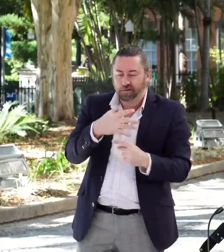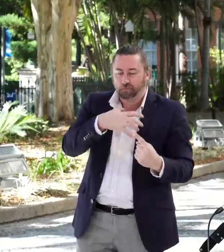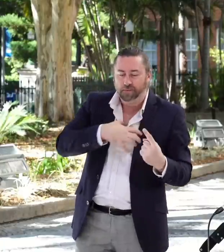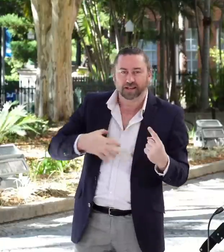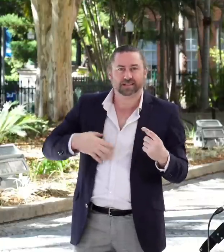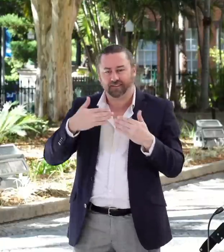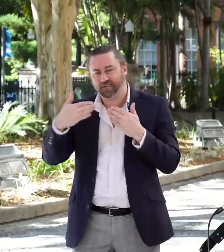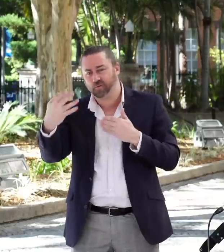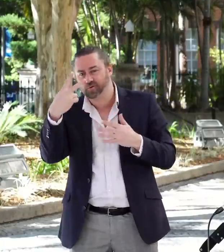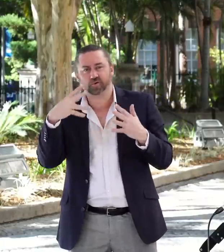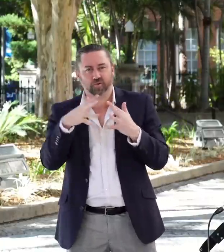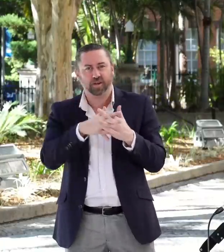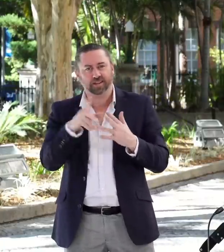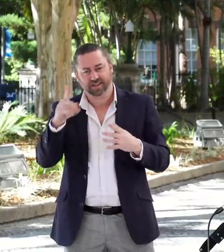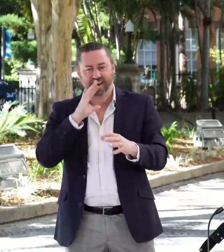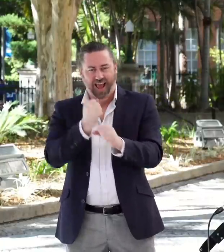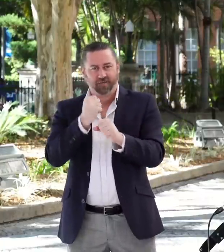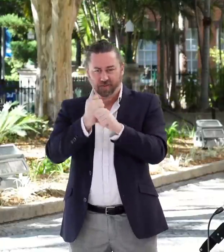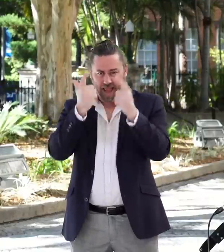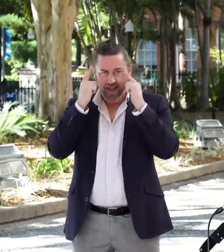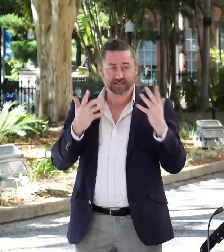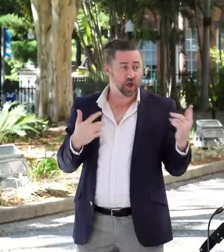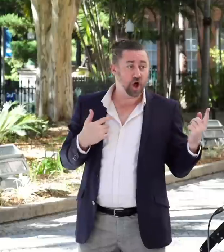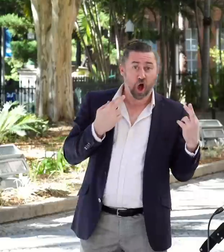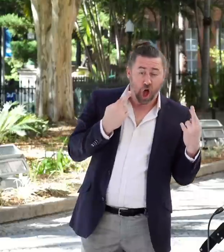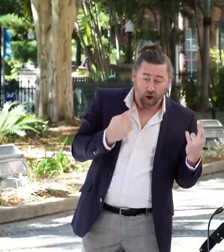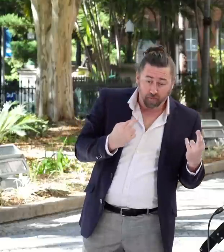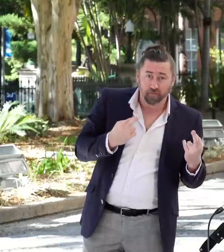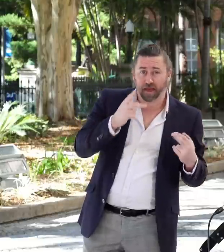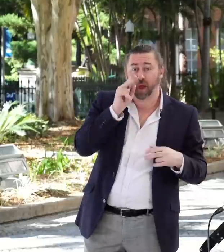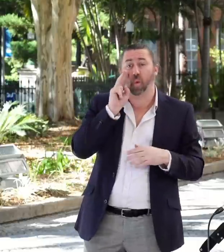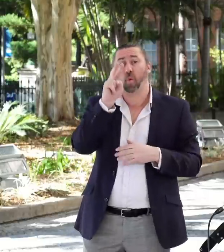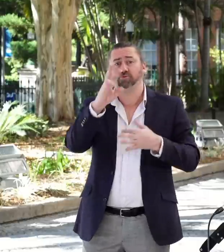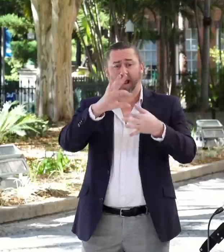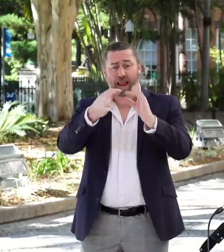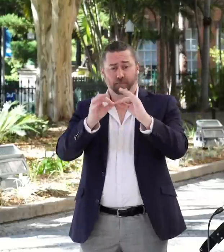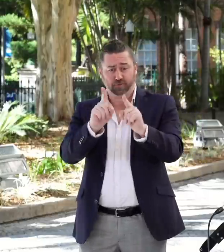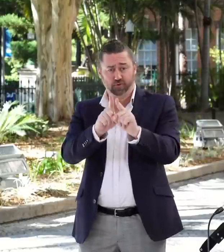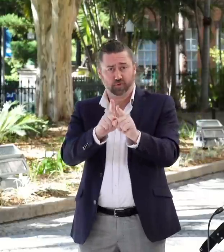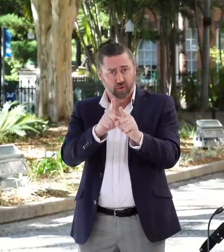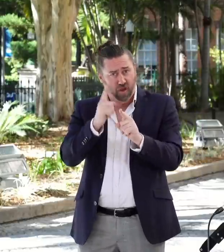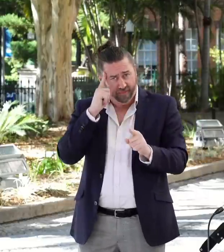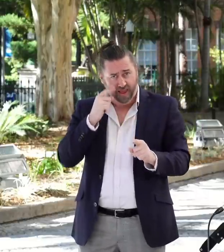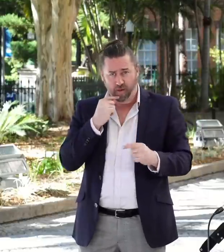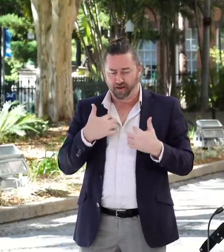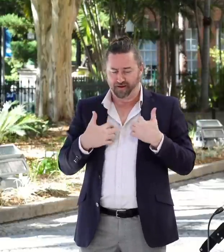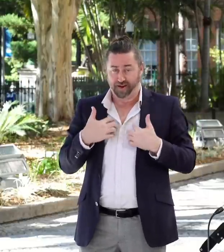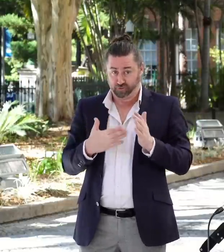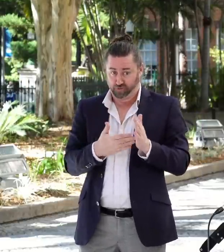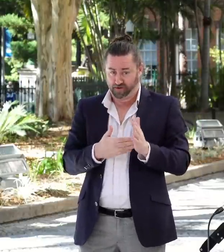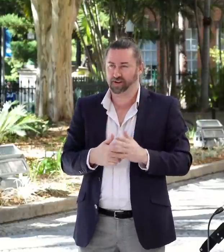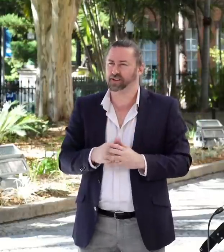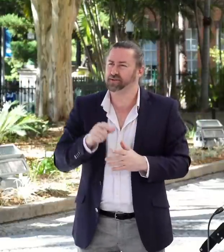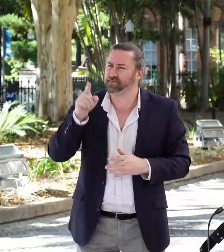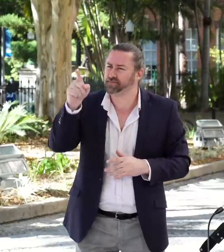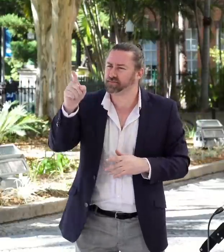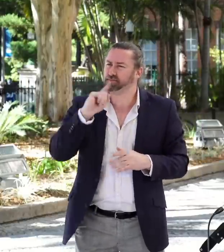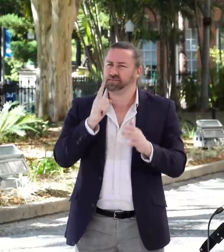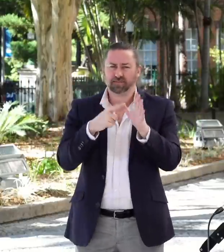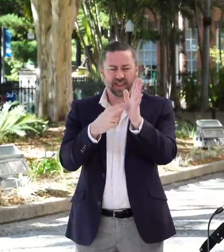government over the next 14 days. And hopefully she's going to take a moment to get to watch some of the Olympics, because I think it's going to be thrilling today.